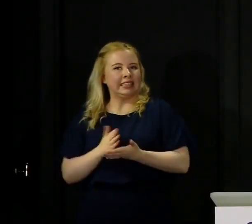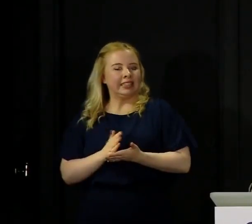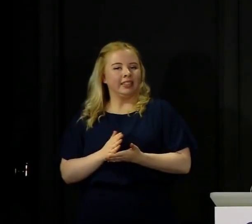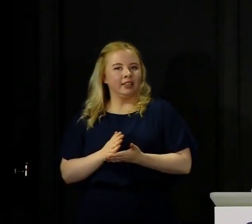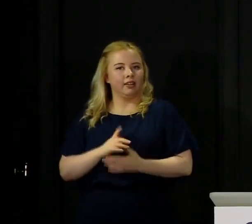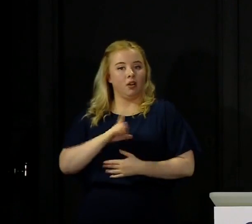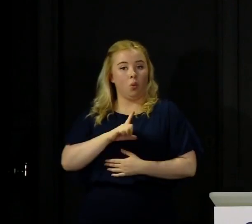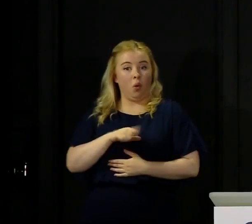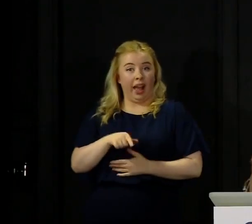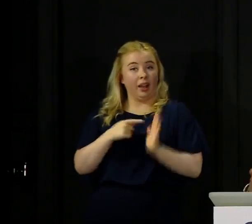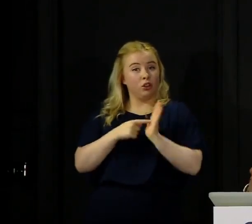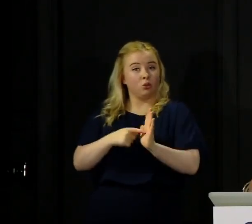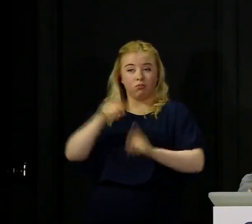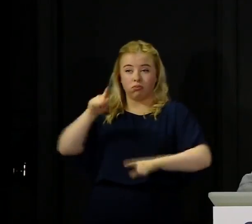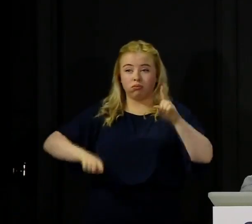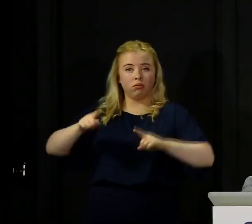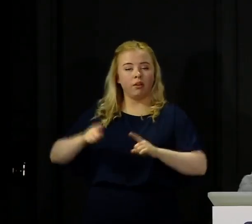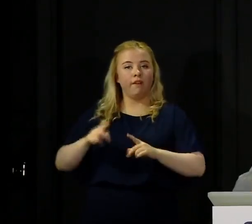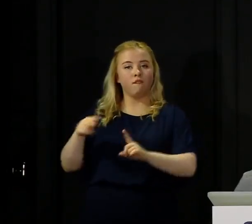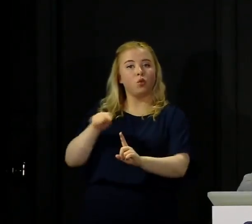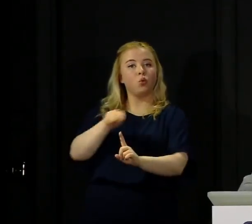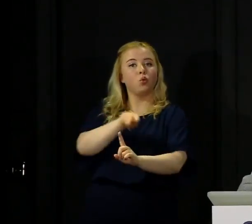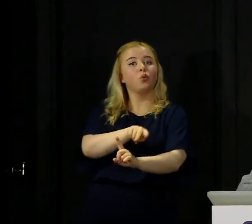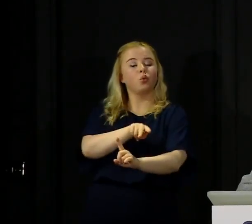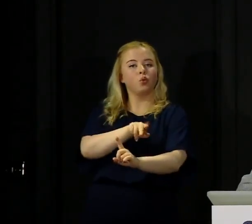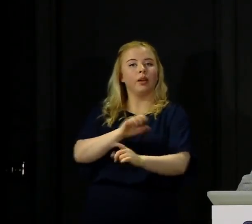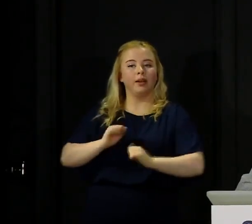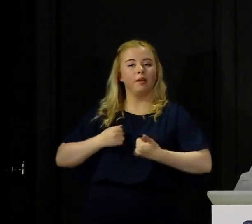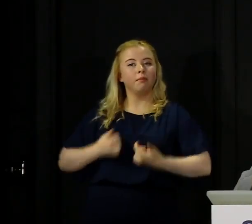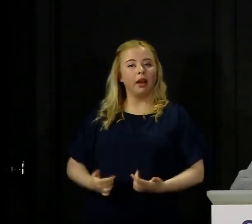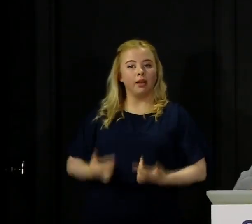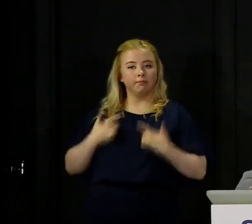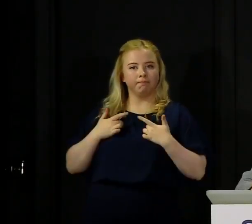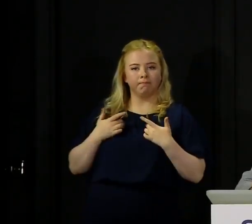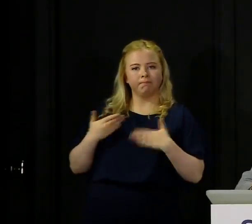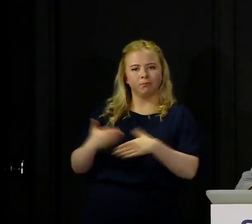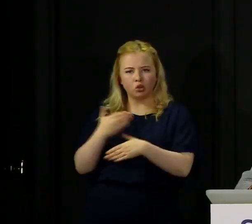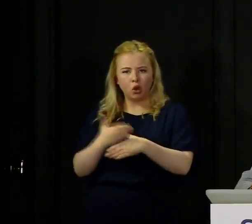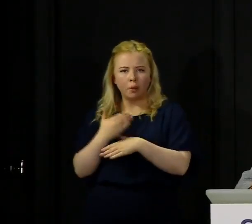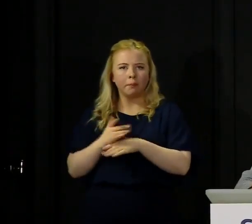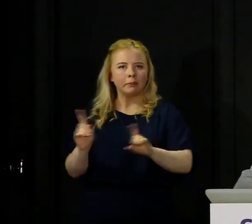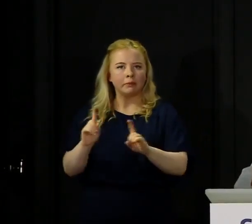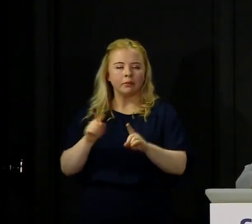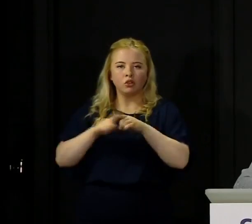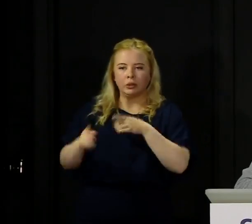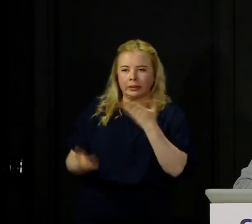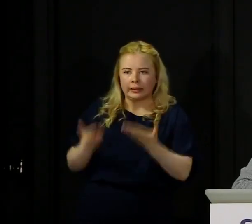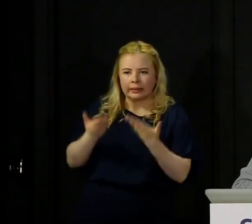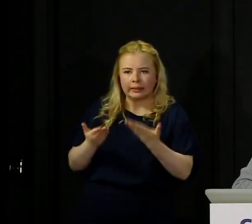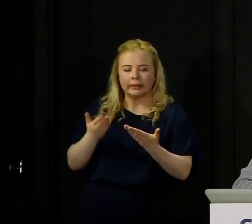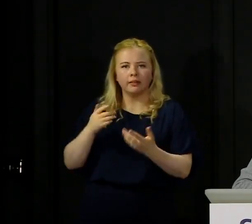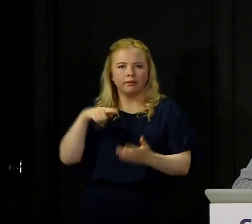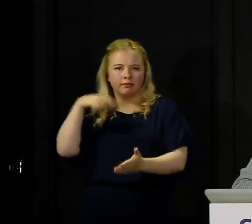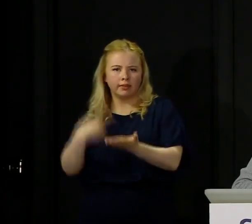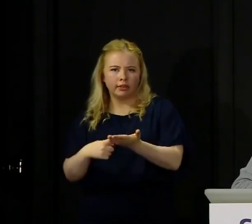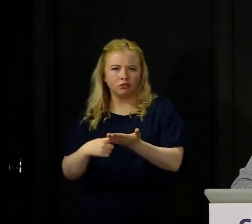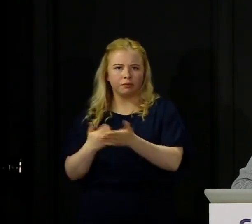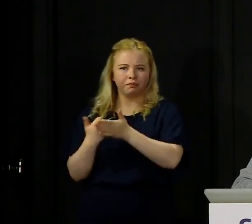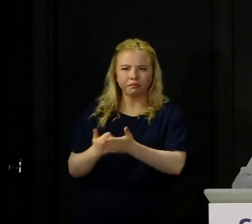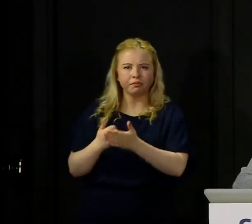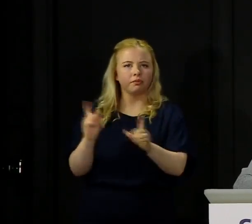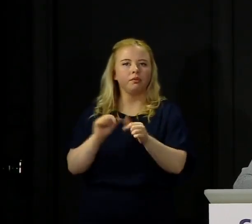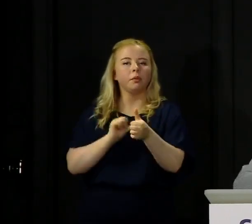that there is a diversity of view, and my job and the Health Secretary's job is to weigh up all of that advice and evidence and come to what we consider to be